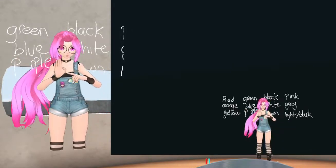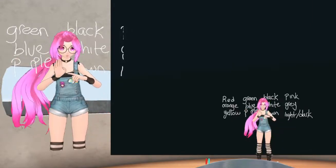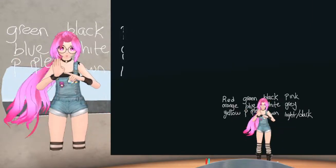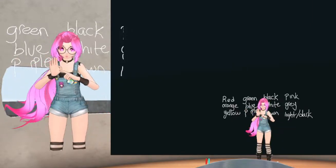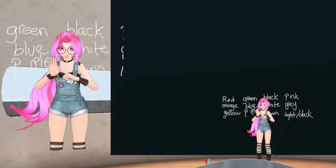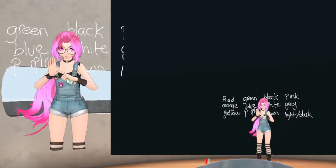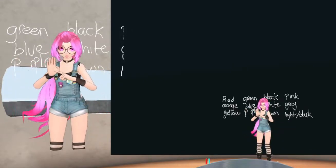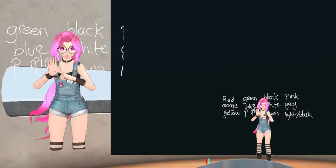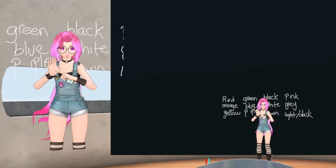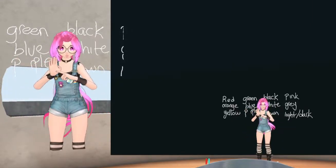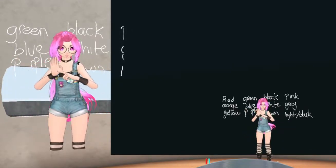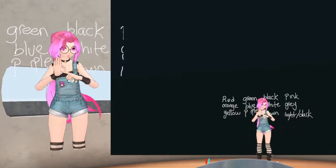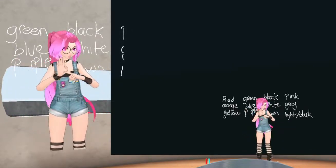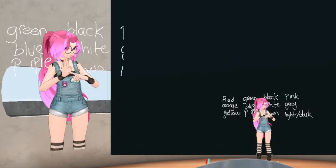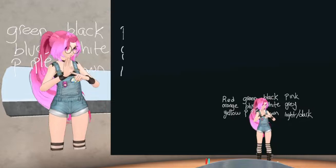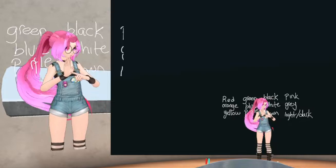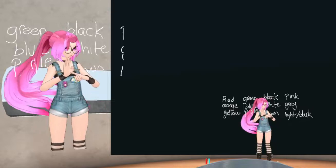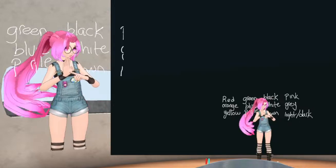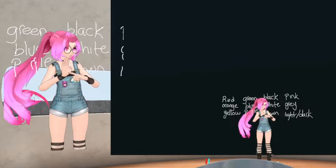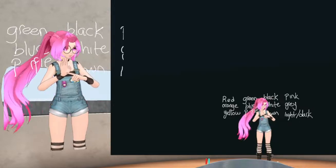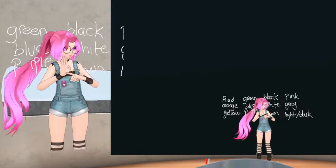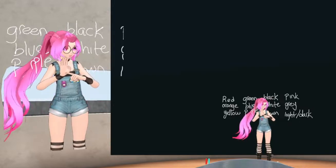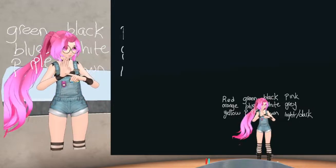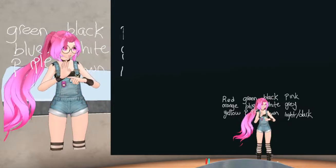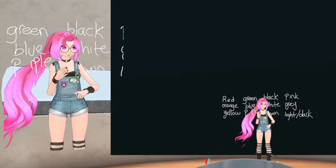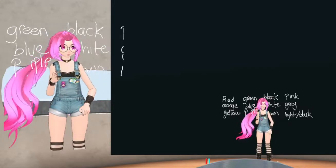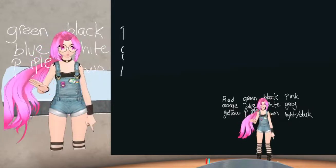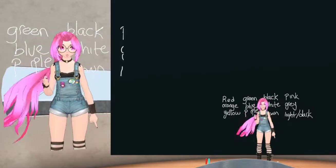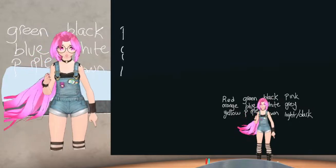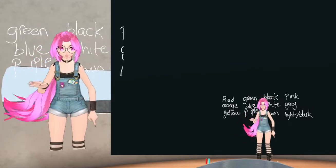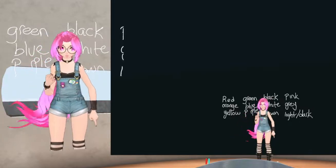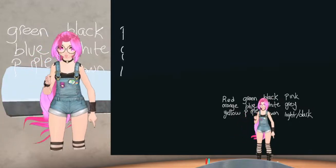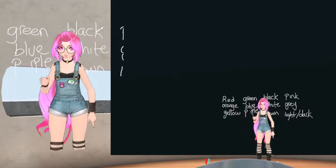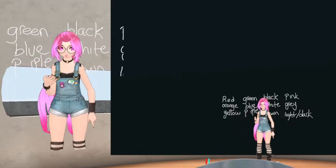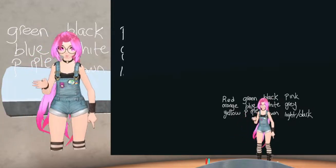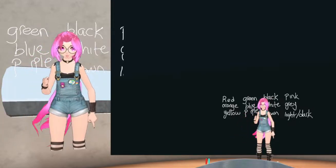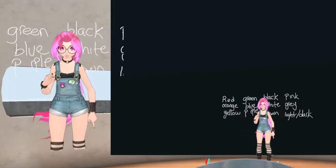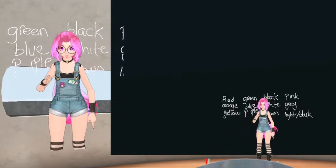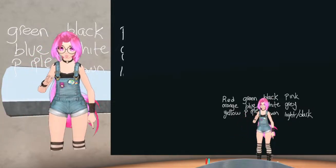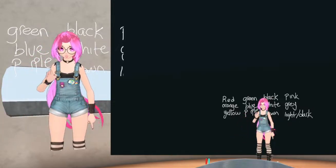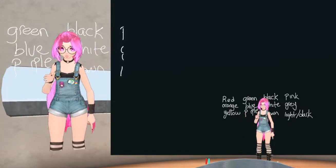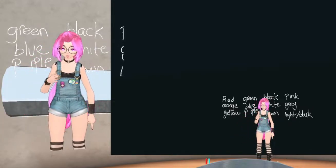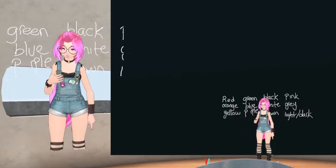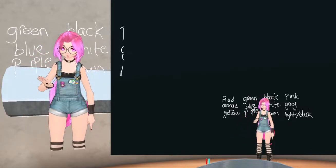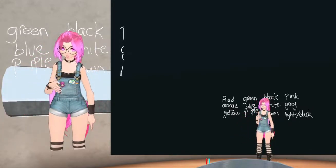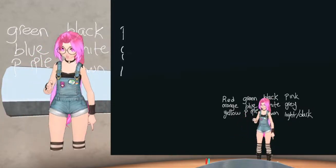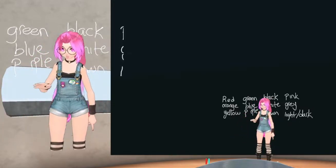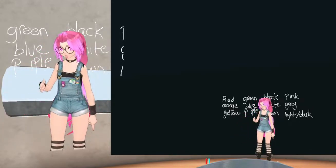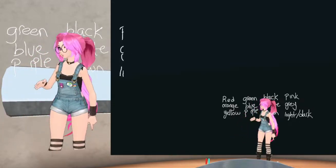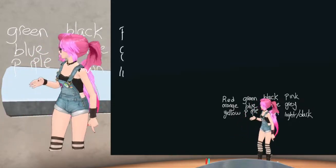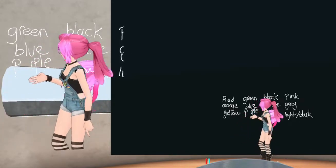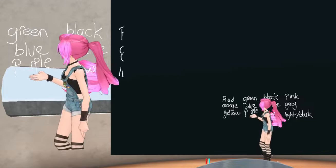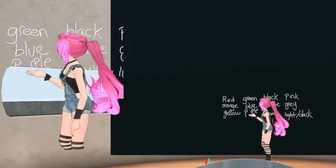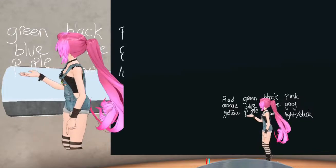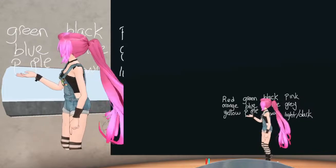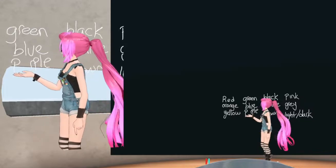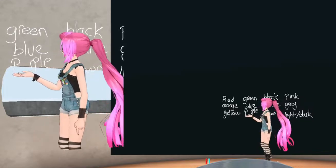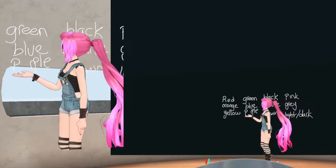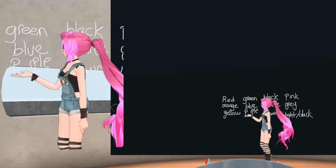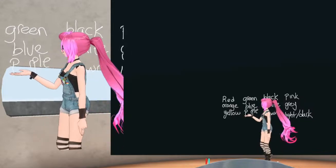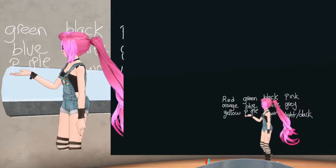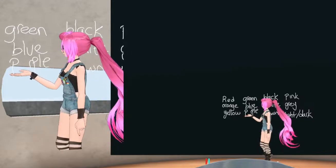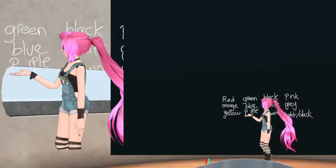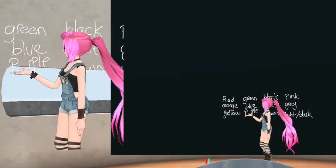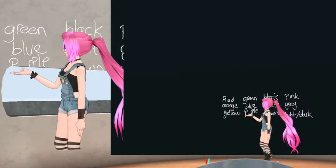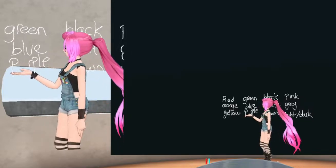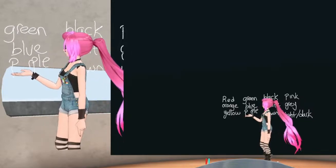have non-index, you'd say like this. This is B. And then you can shake it. But if you have index, you could just tuck your thumb in. And